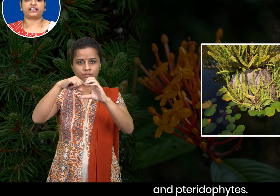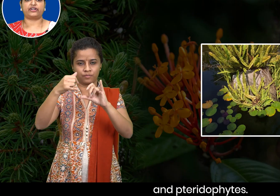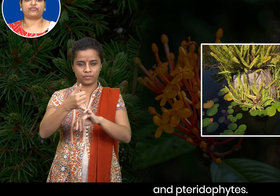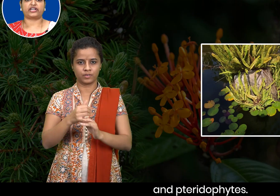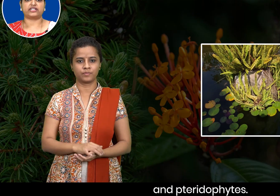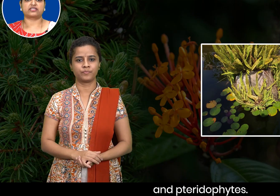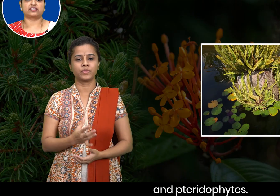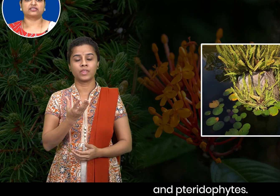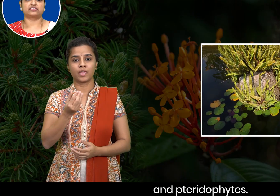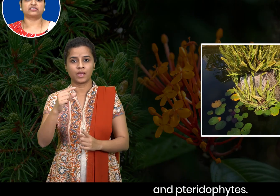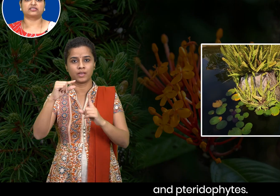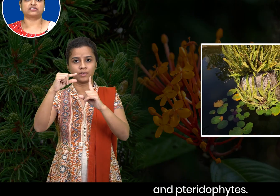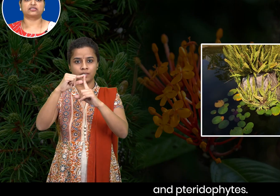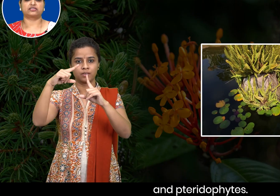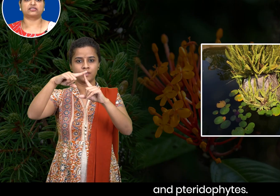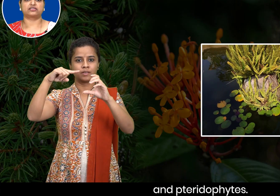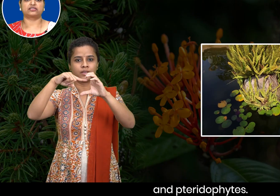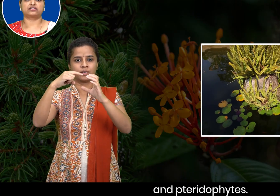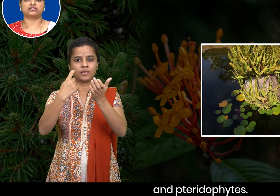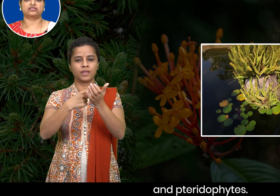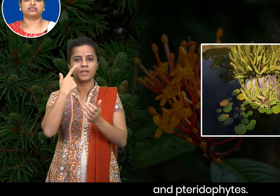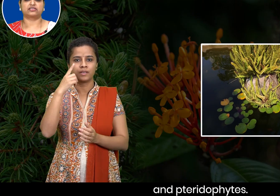and pteridophytes.